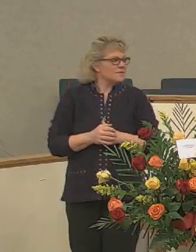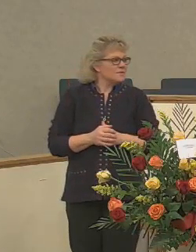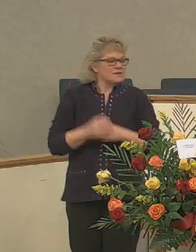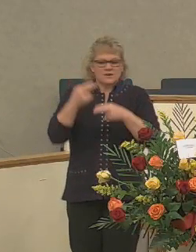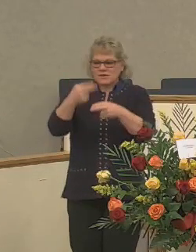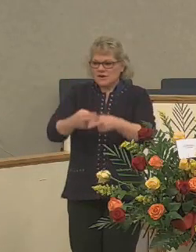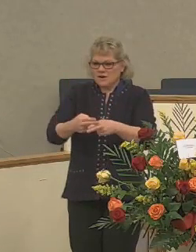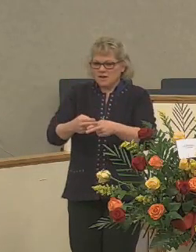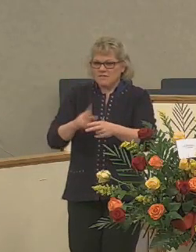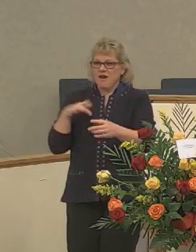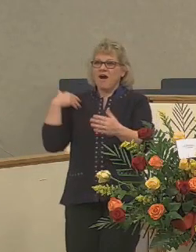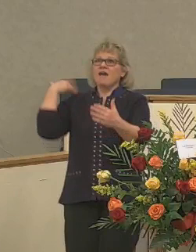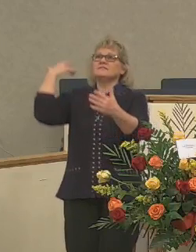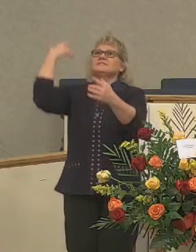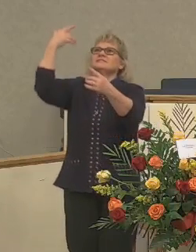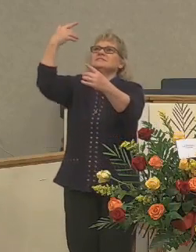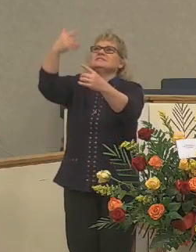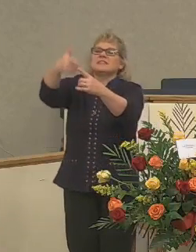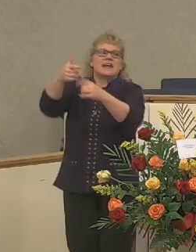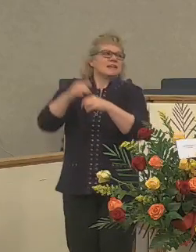called Until Then.